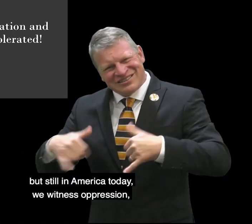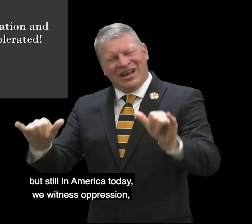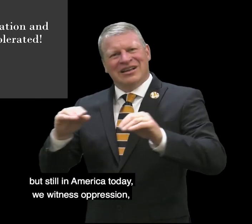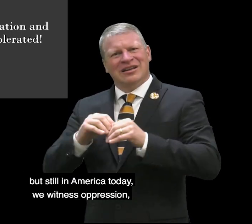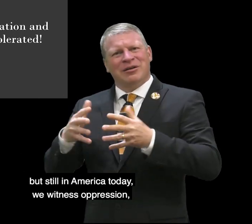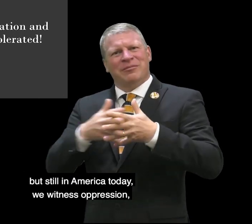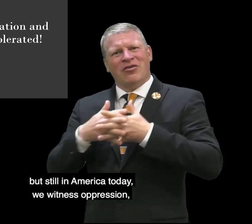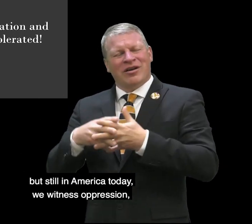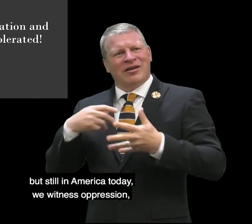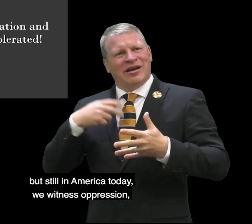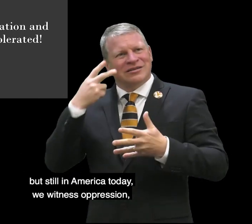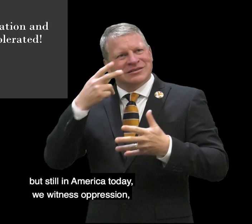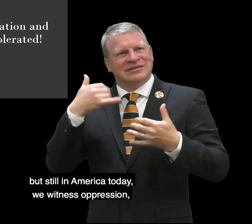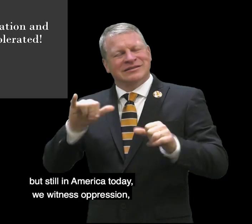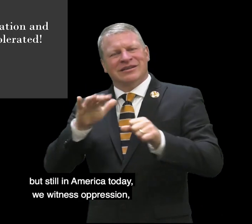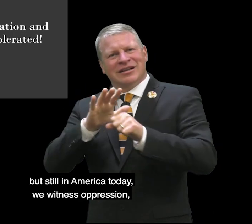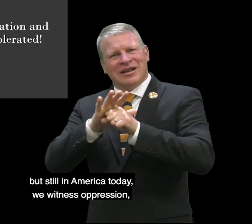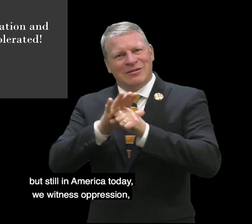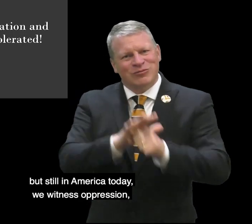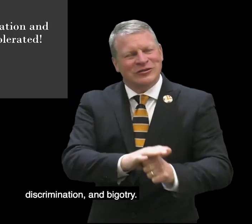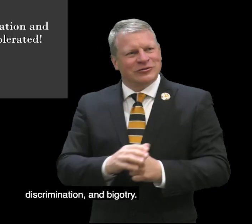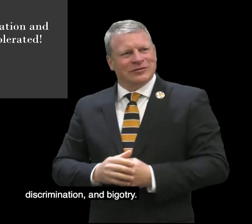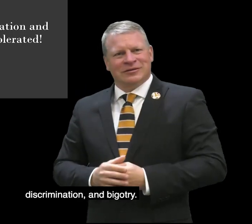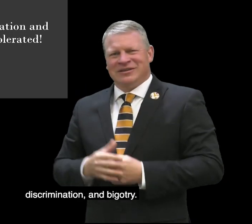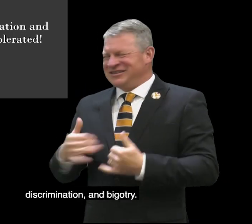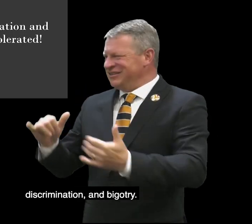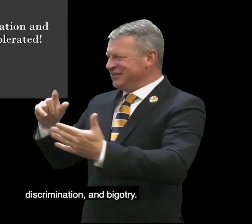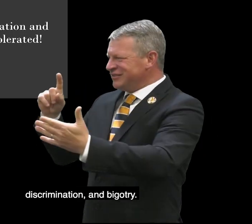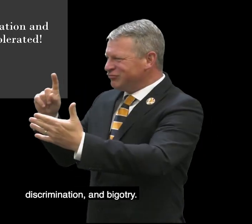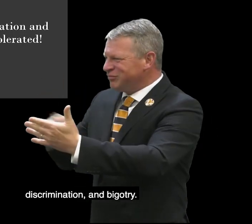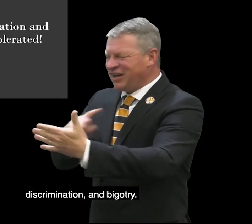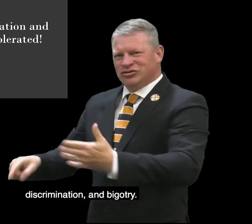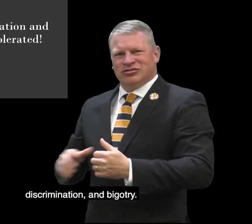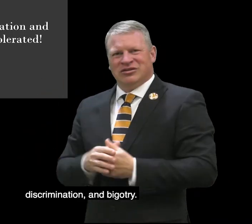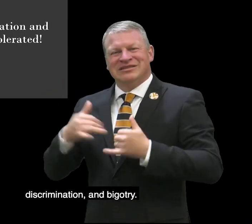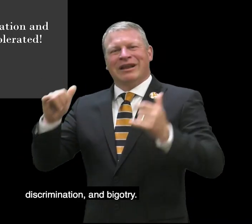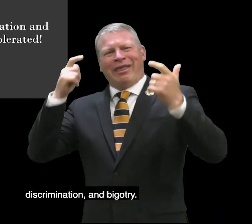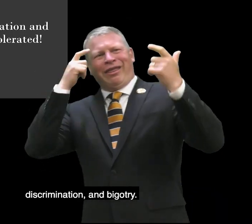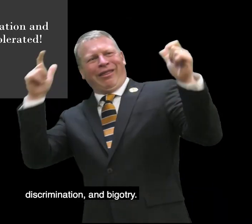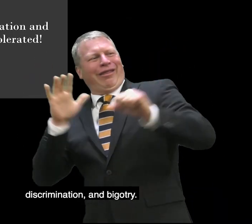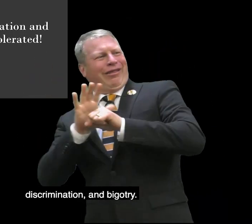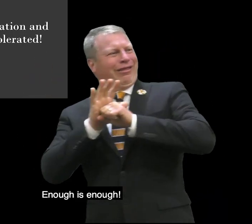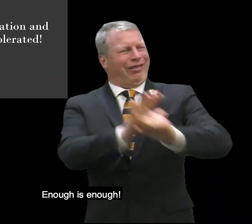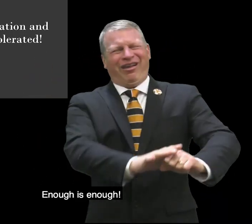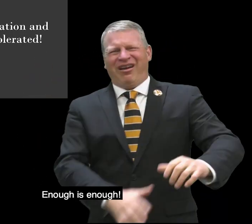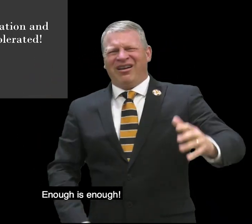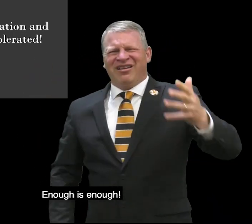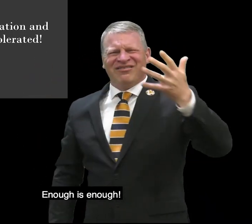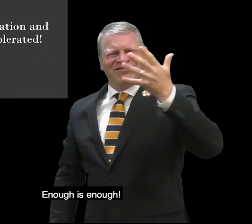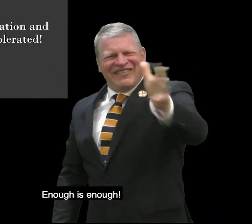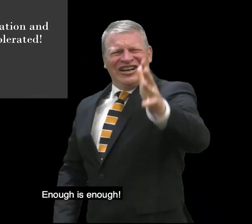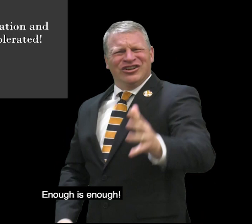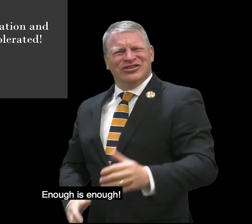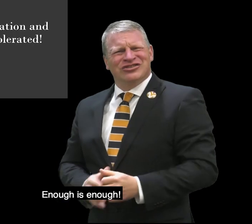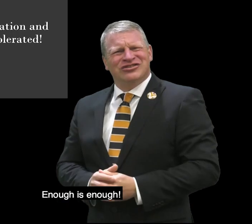But still, in America today, we witness oppression, discrimination,